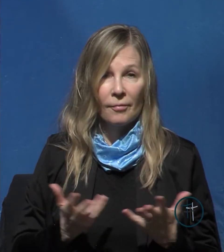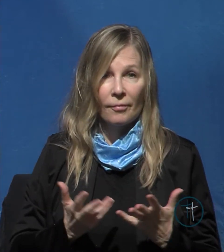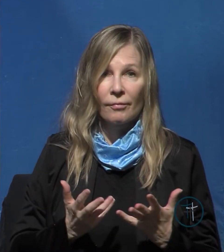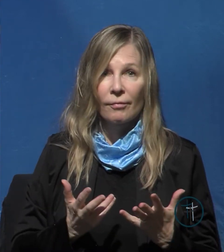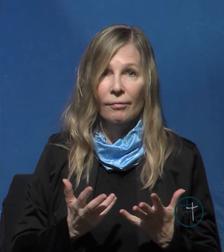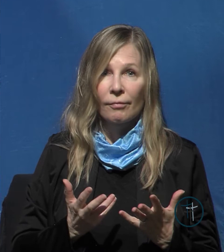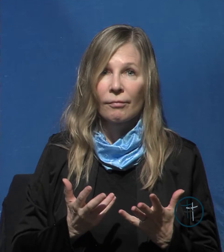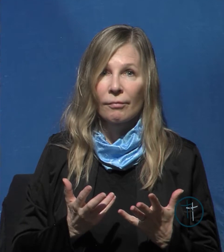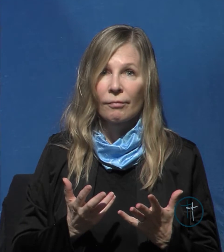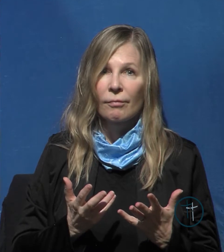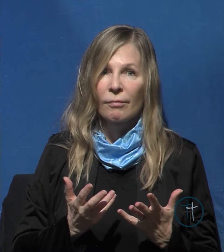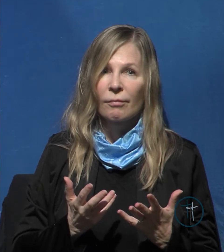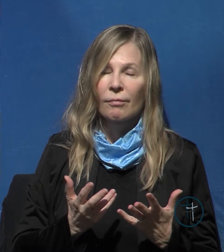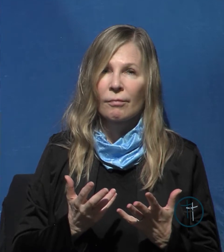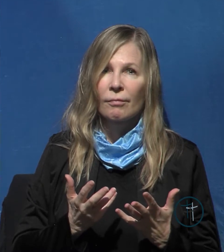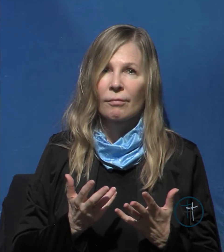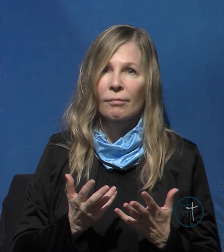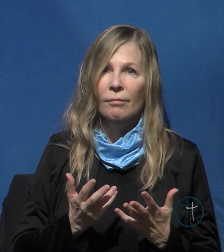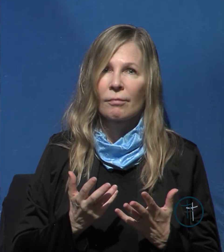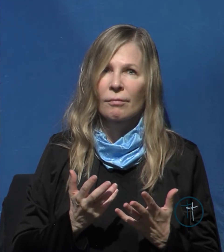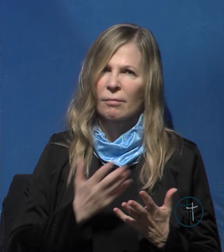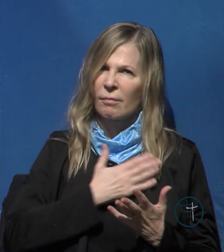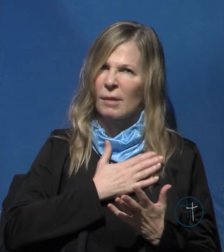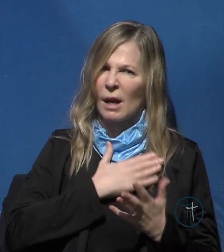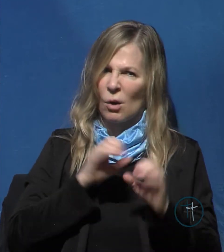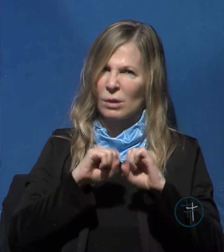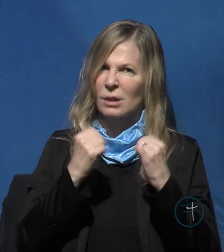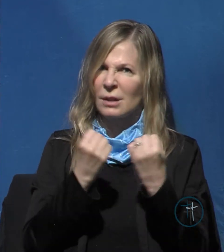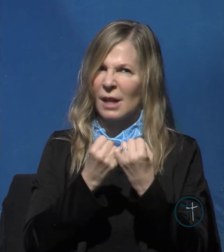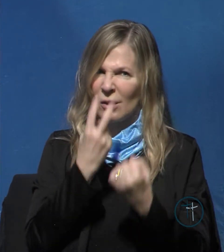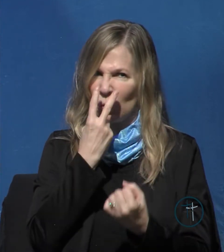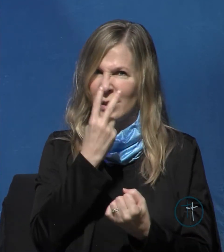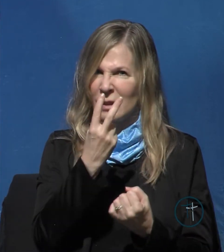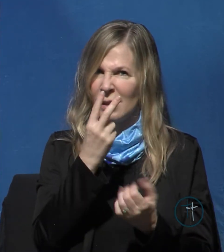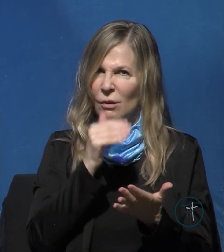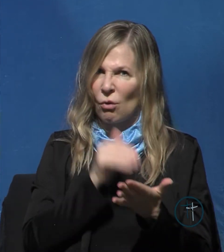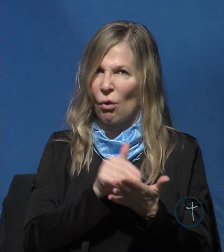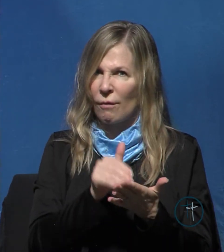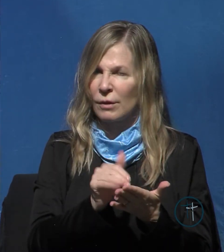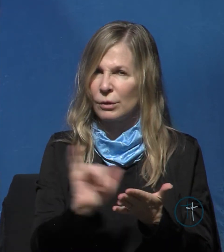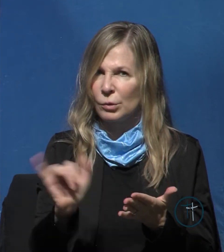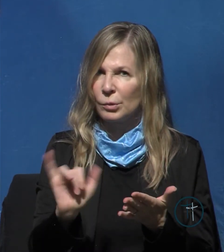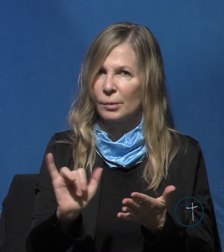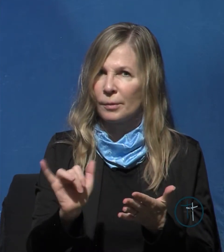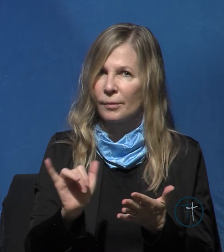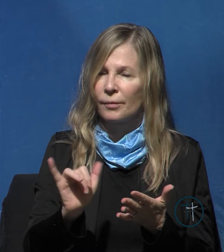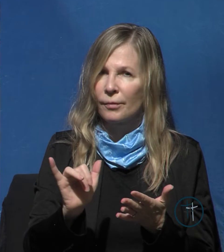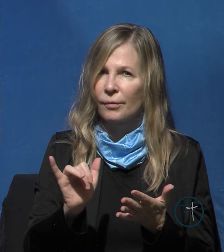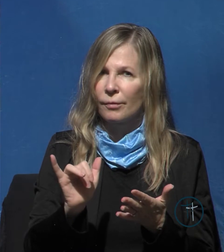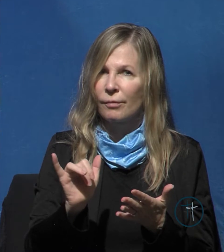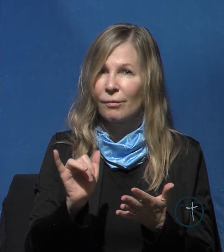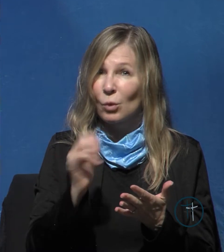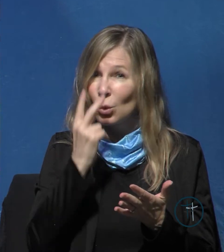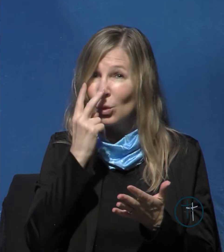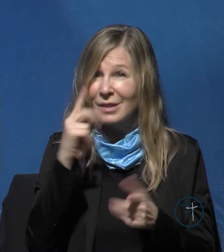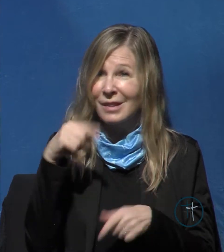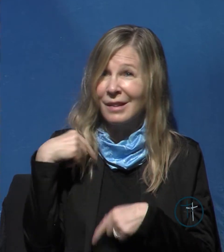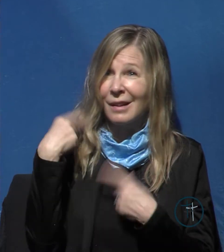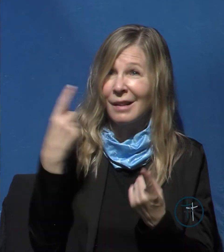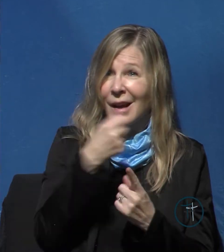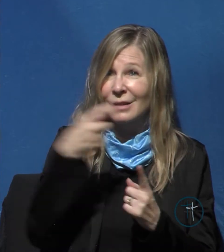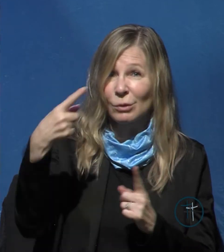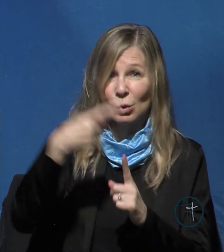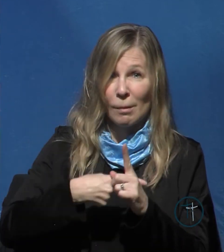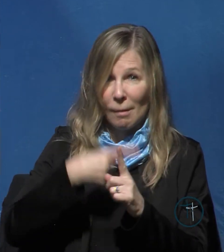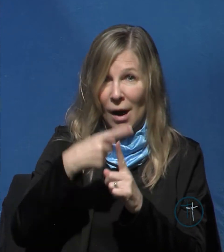been on display a lot in our society as of late. Certainly, as you look around the country, the last few months seem